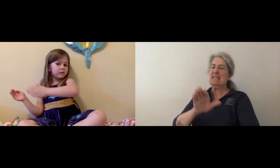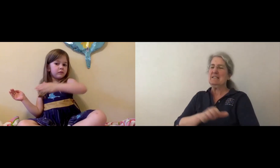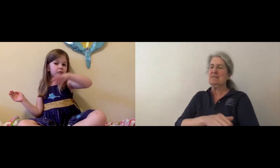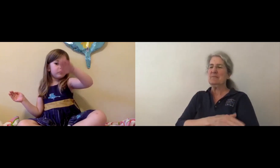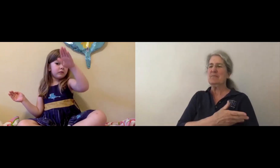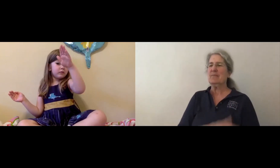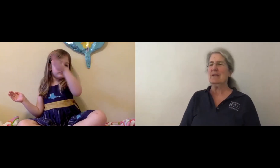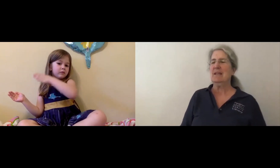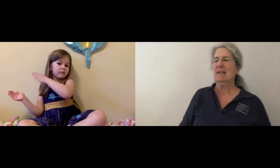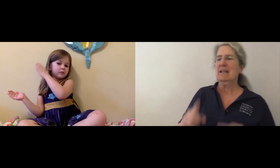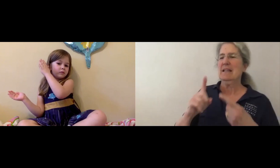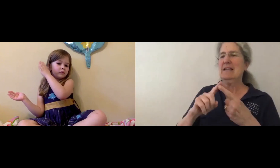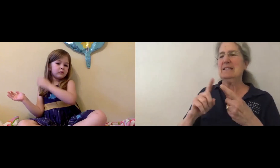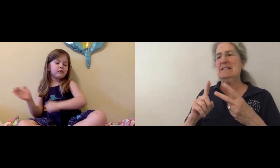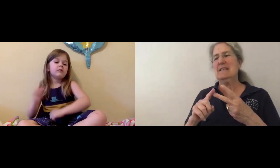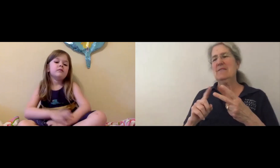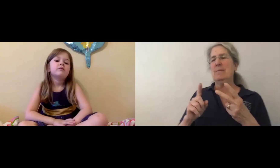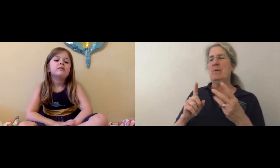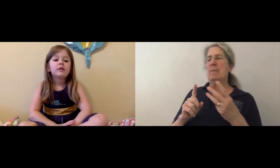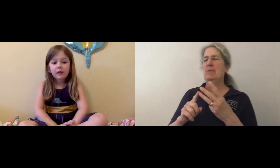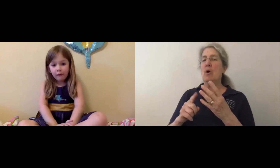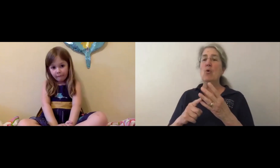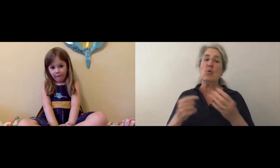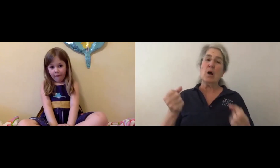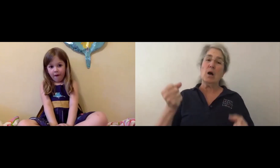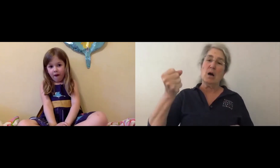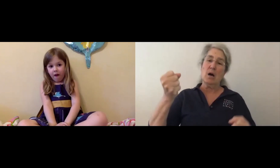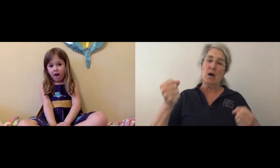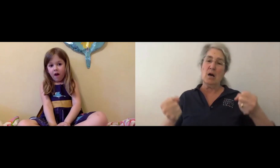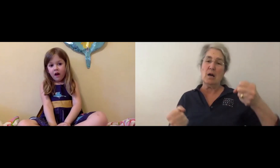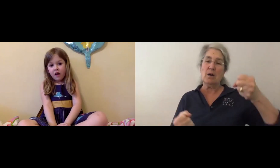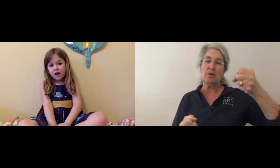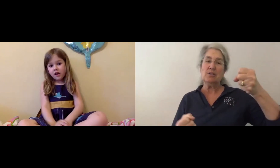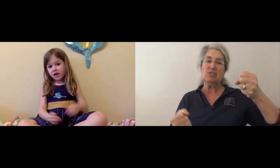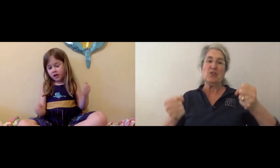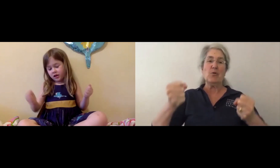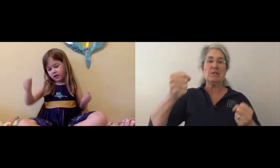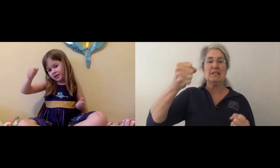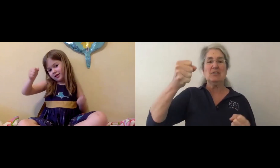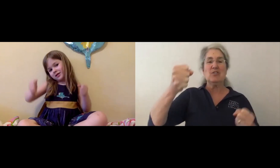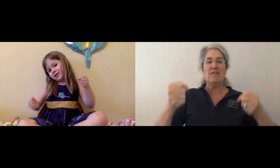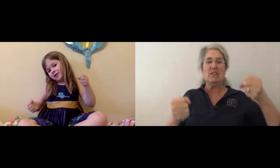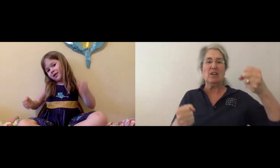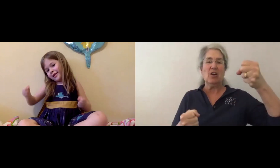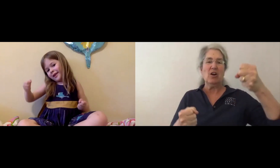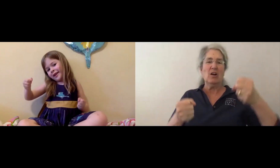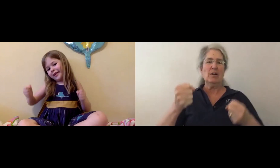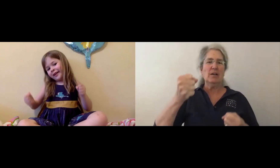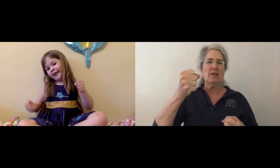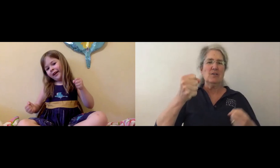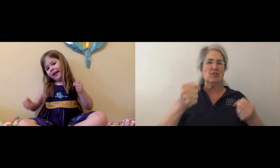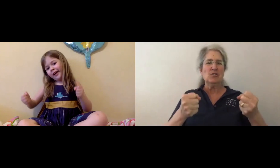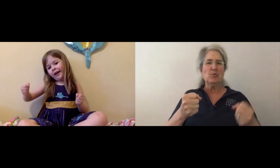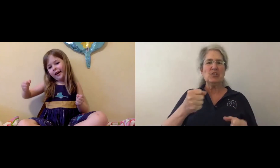singing. Let's see if I'm remembering. Oh, cars. She always liked to drive in the car. She knew which car